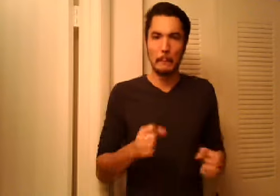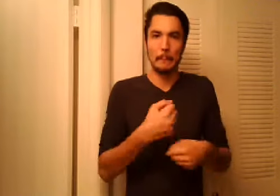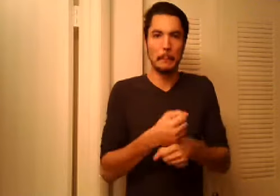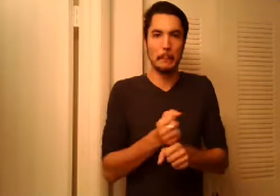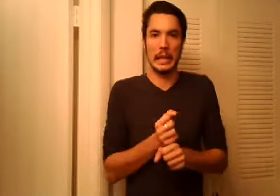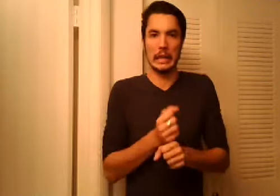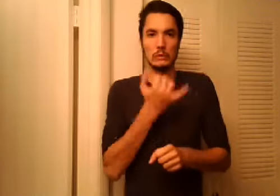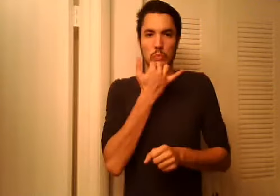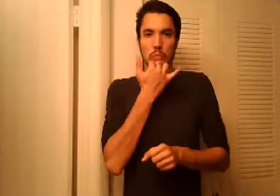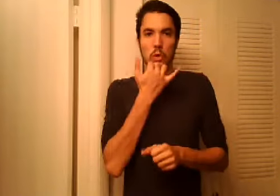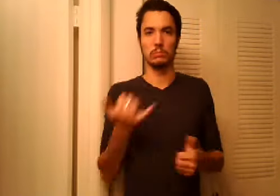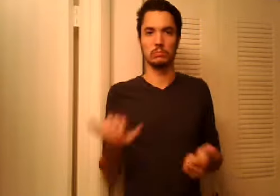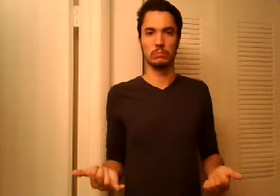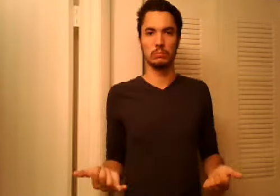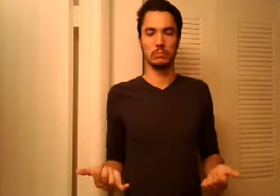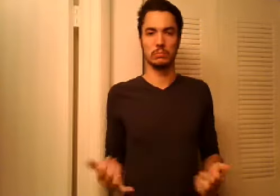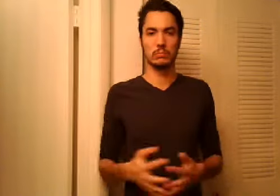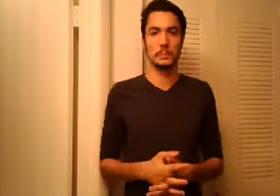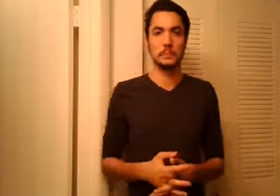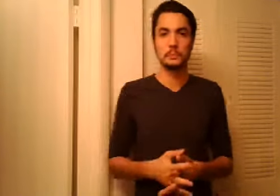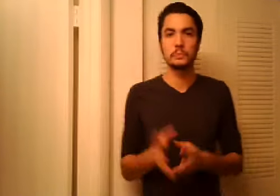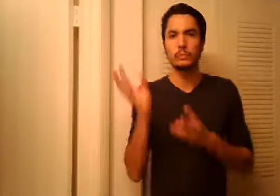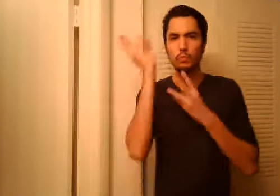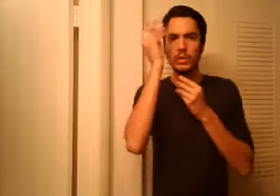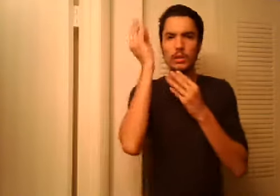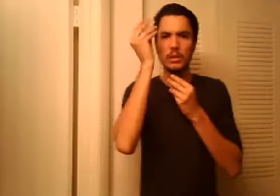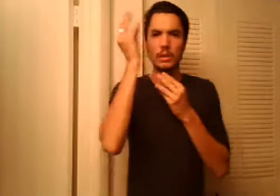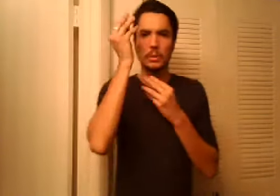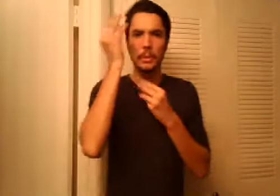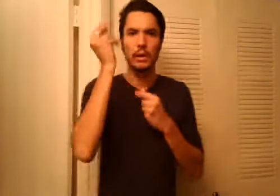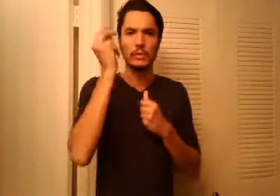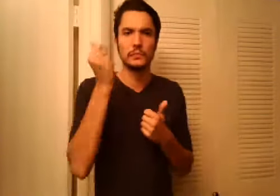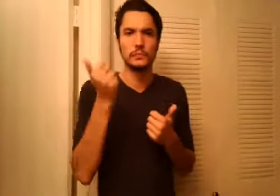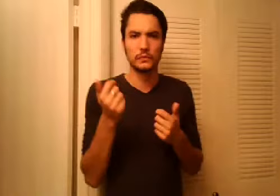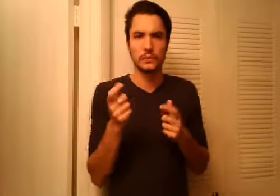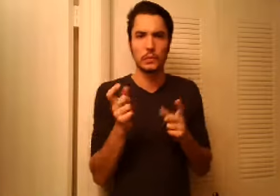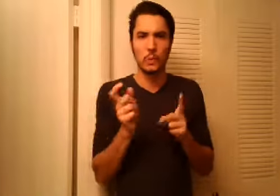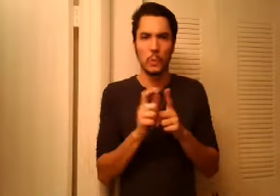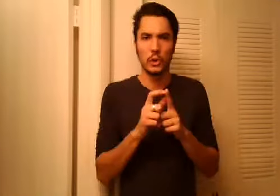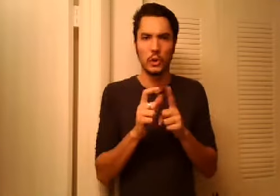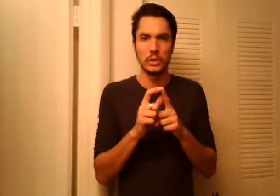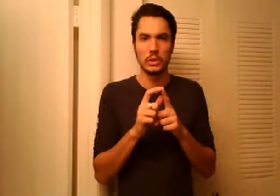One way to think about it is think about something like a term like exploitation.